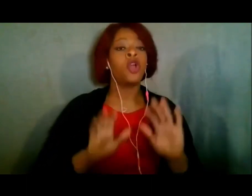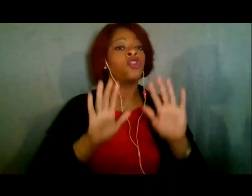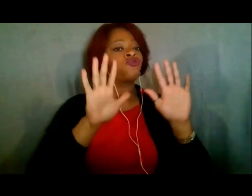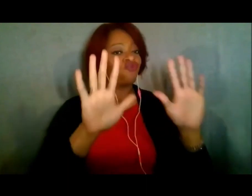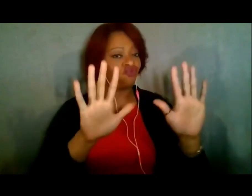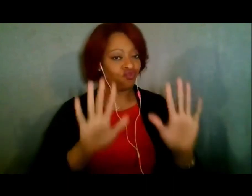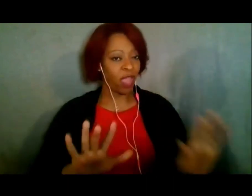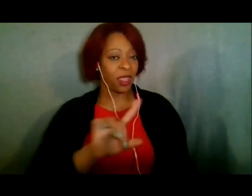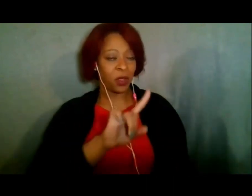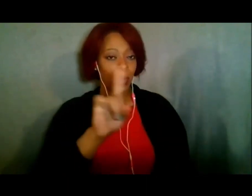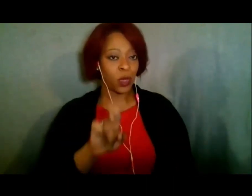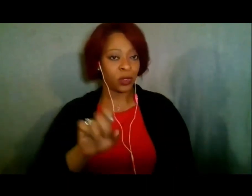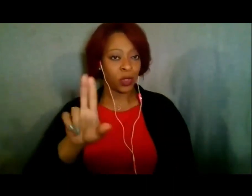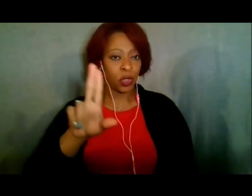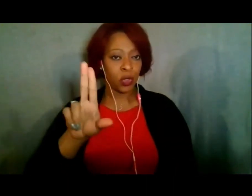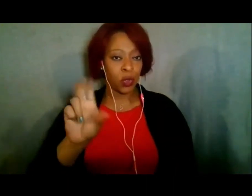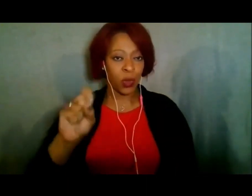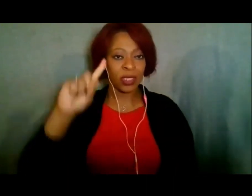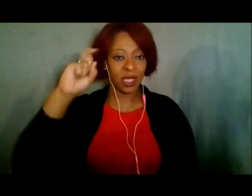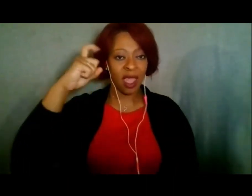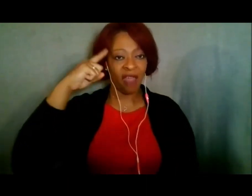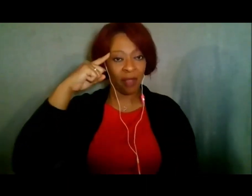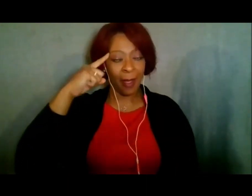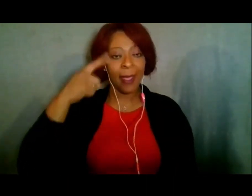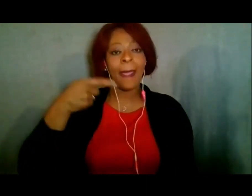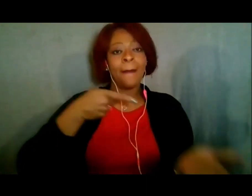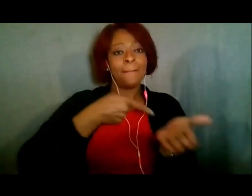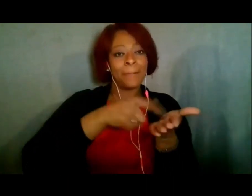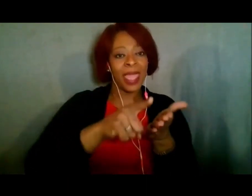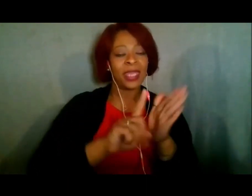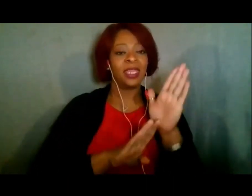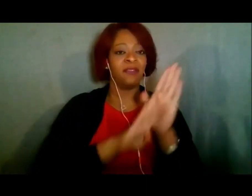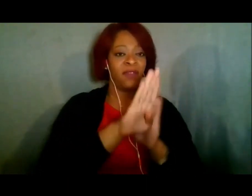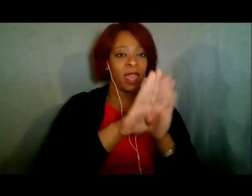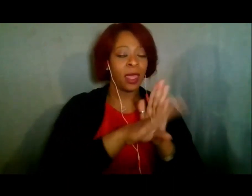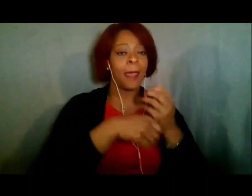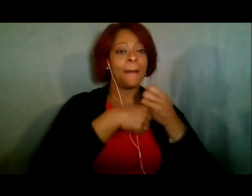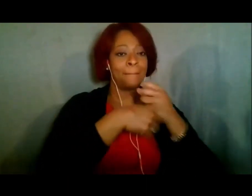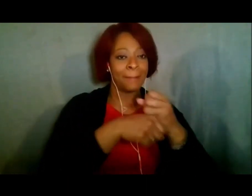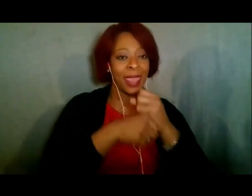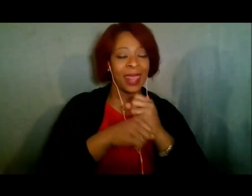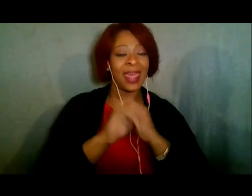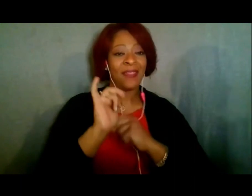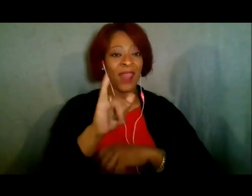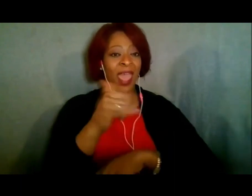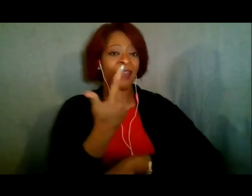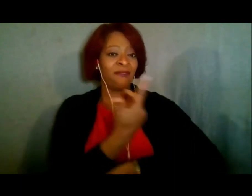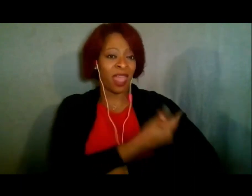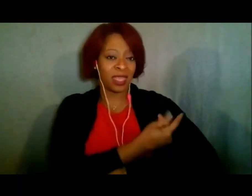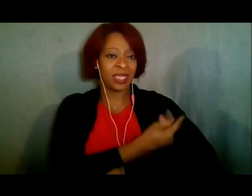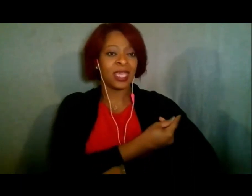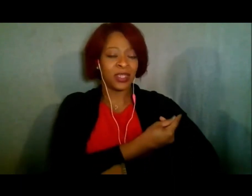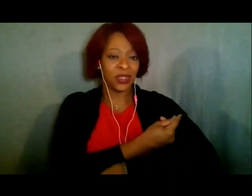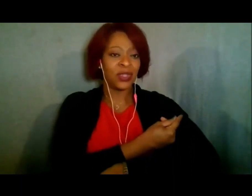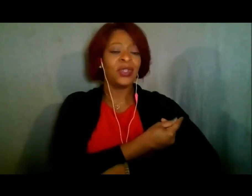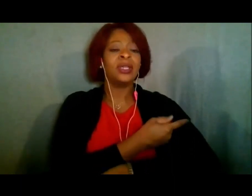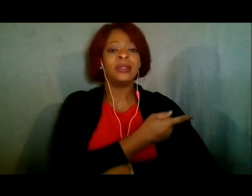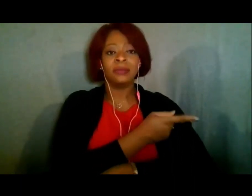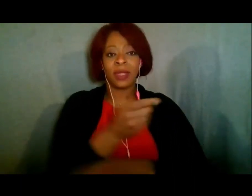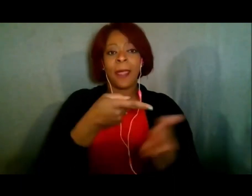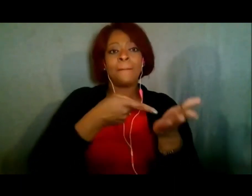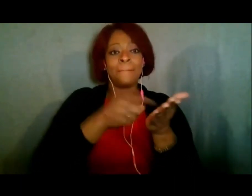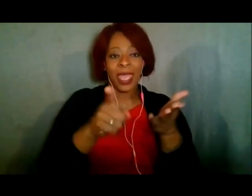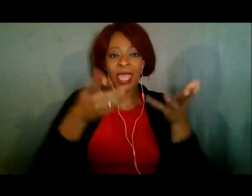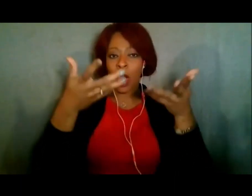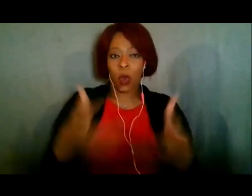question. The US government paid for the development and manufacturing of these vaccines. So they are paid